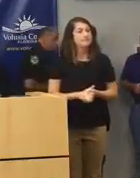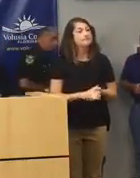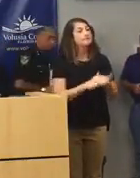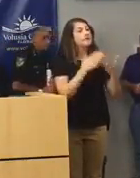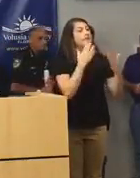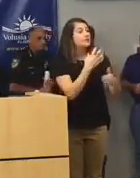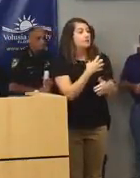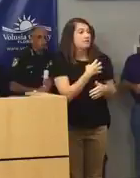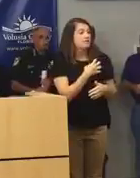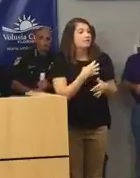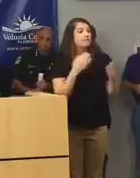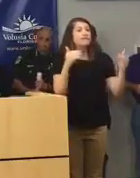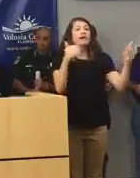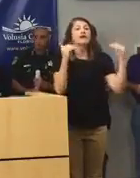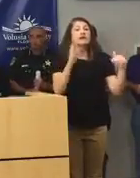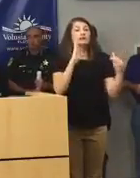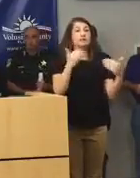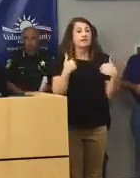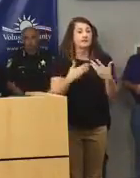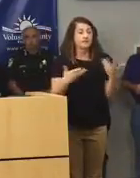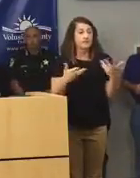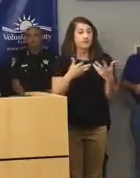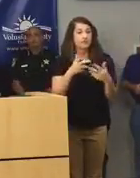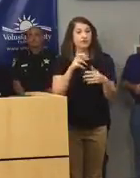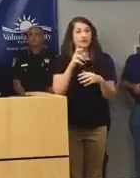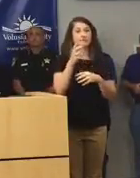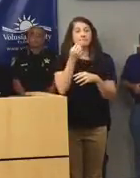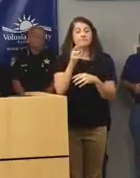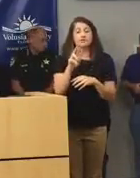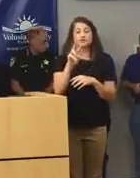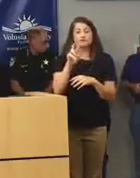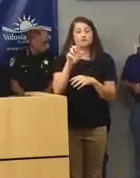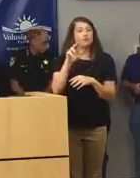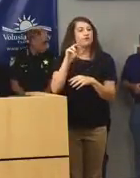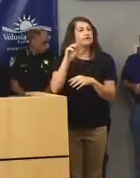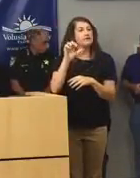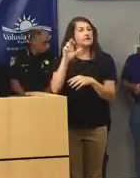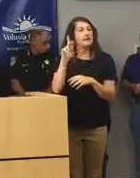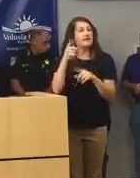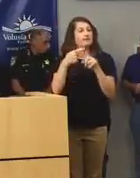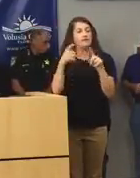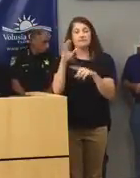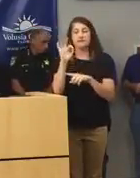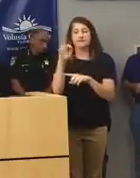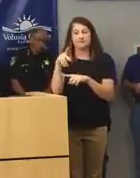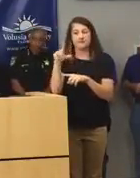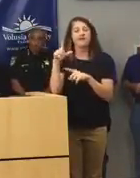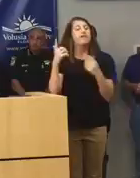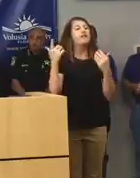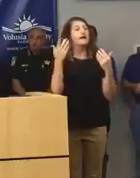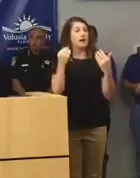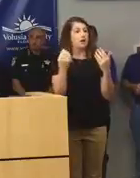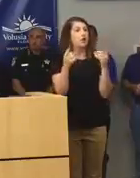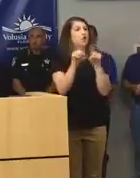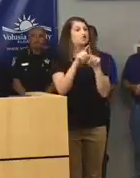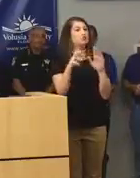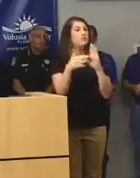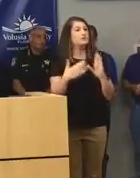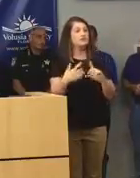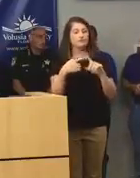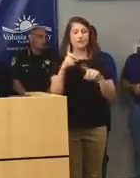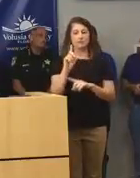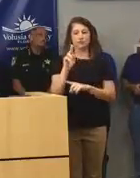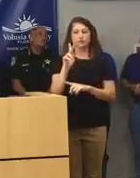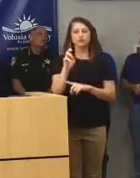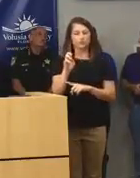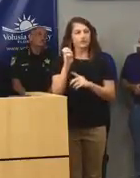Thank you, Sheriff. Next, we're going to have Mr. Volnek from FPNL and also a representative from Duke Energy to give you the real